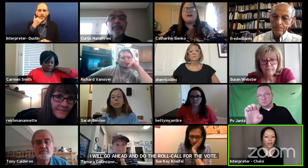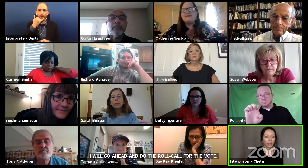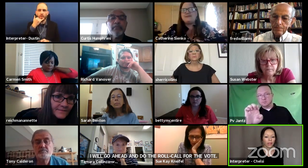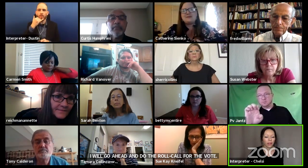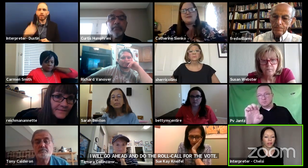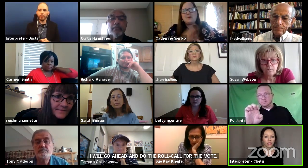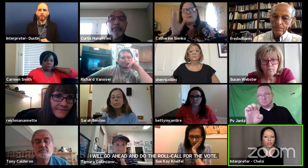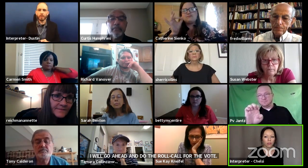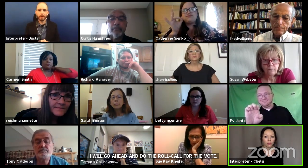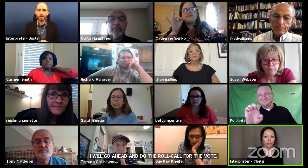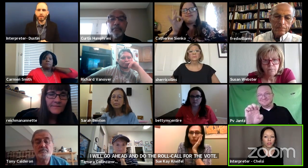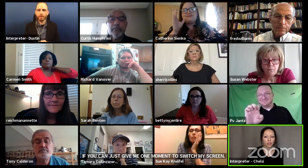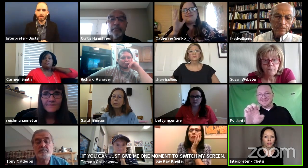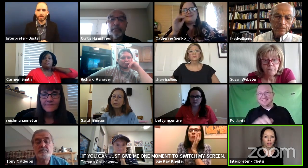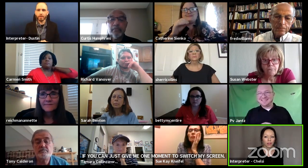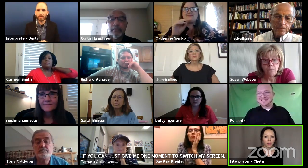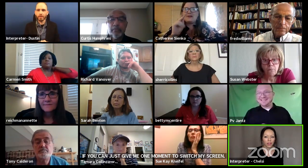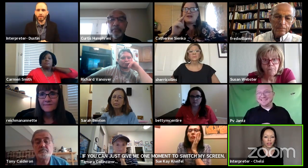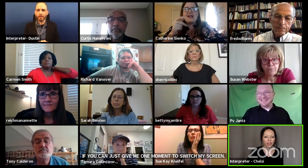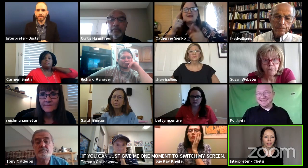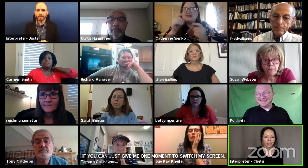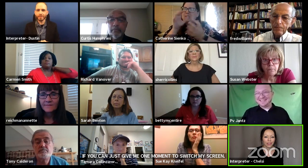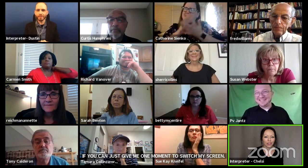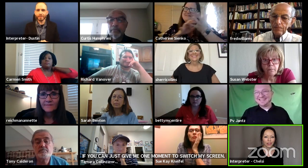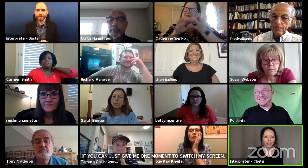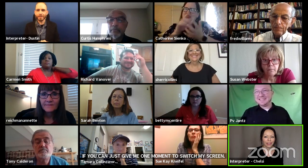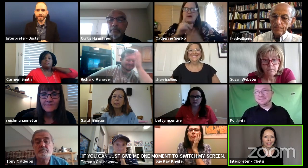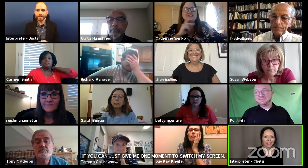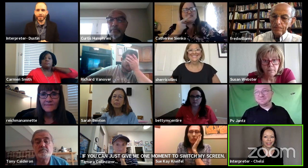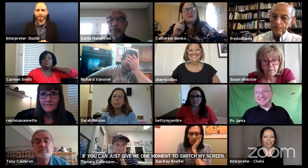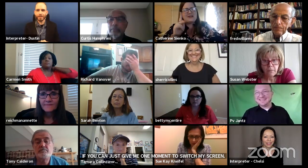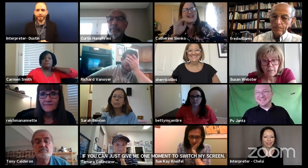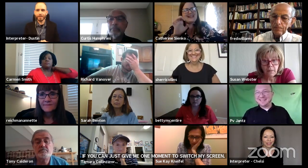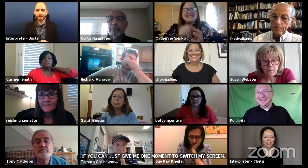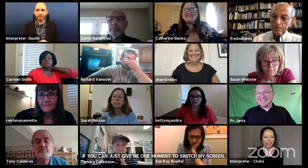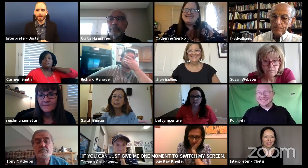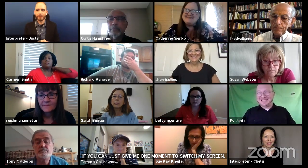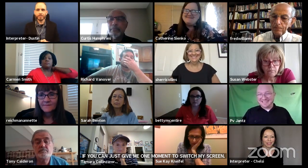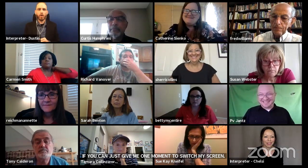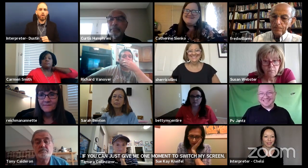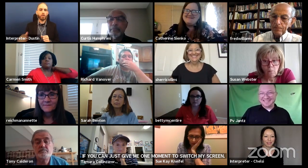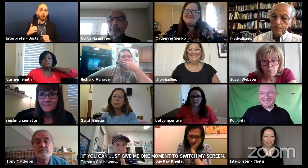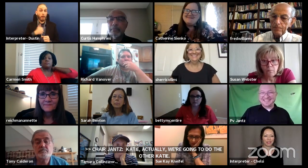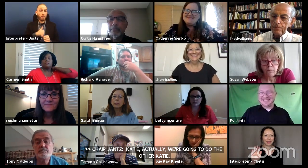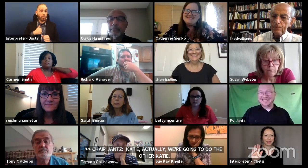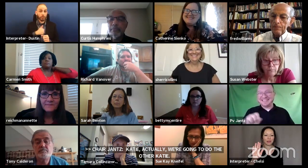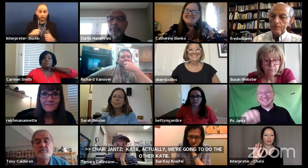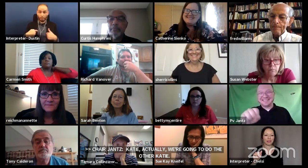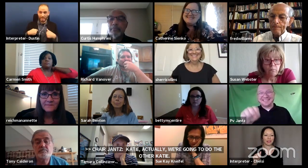Oh, Katie, actually, we're going to do the other Katie. Sorry. Oh, my apologies.